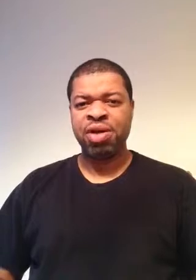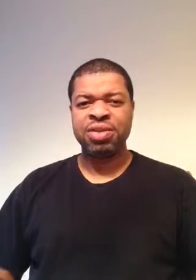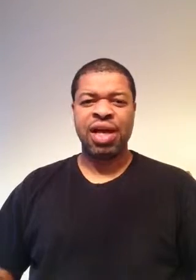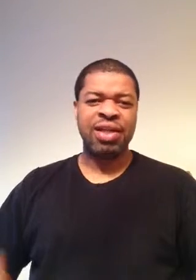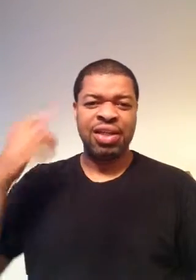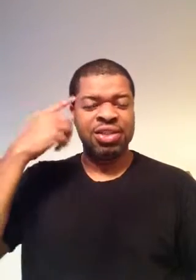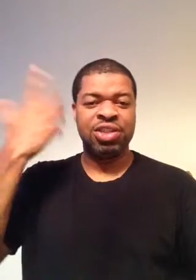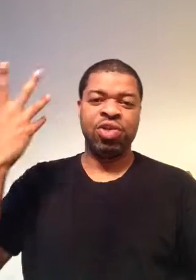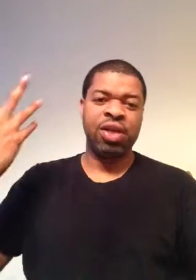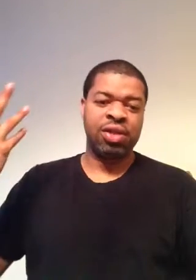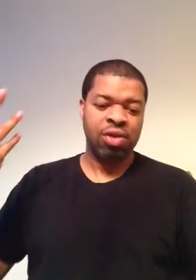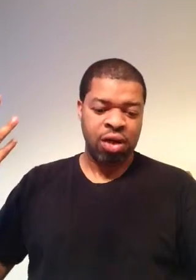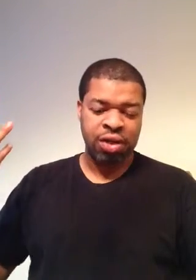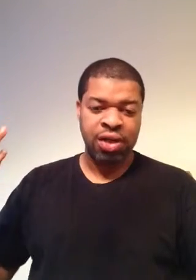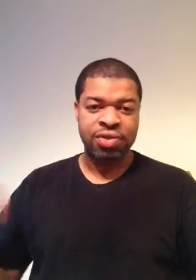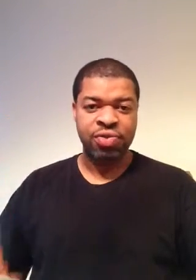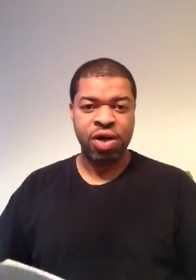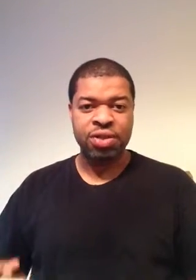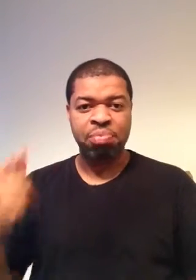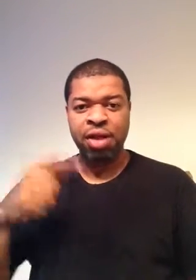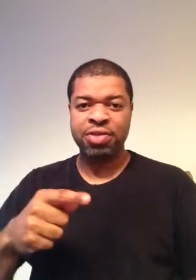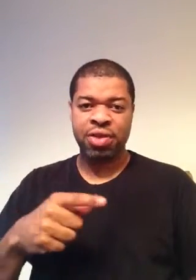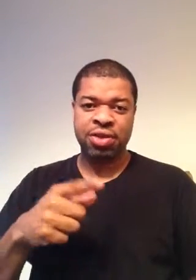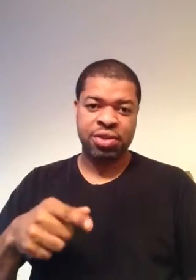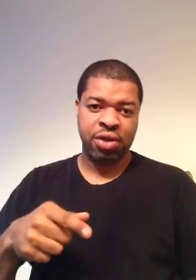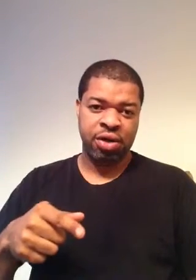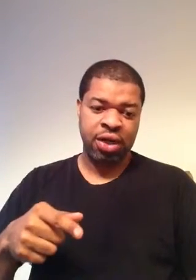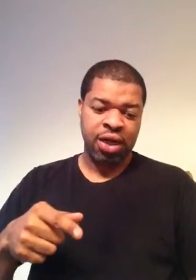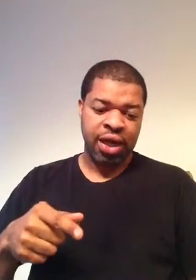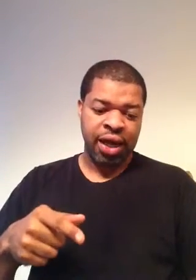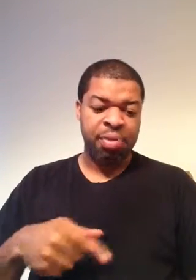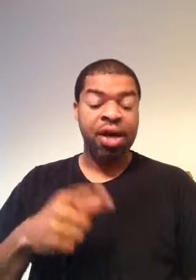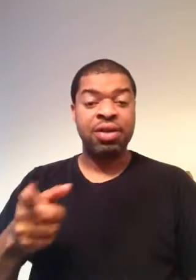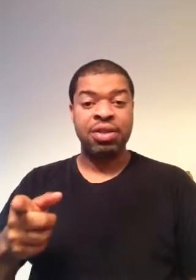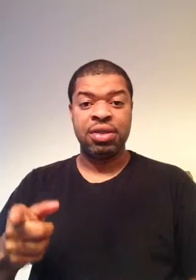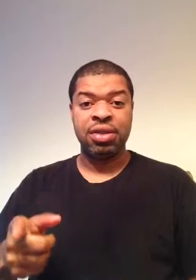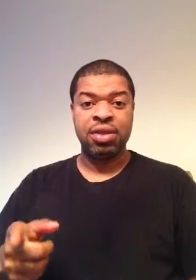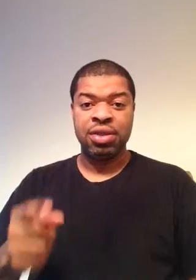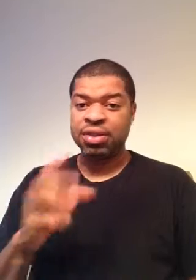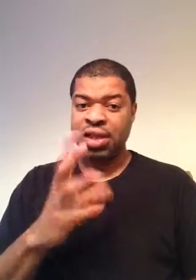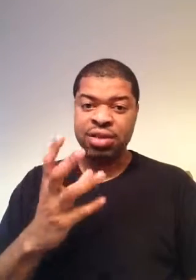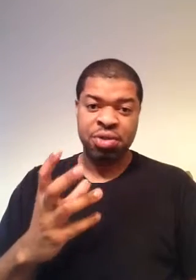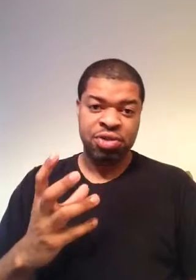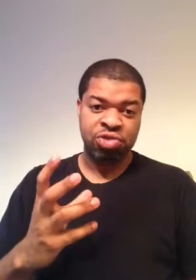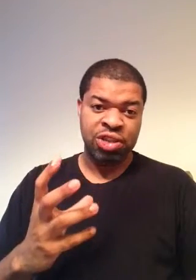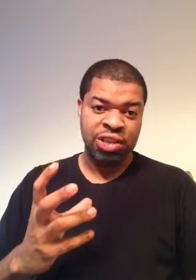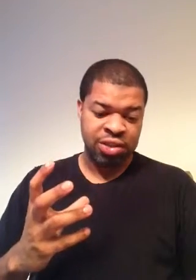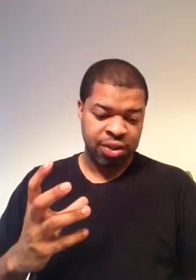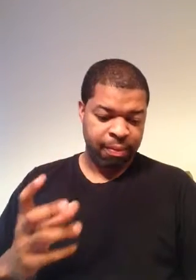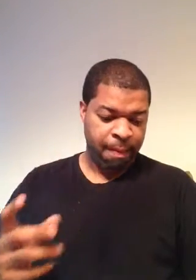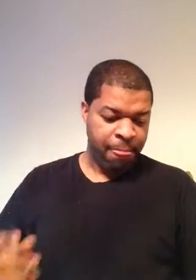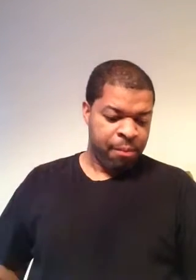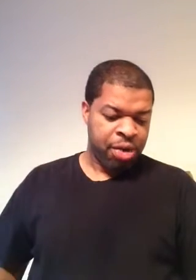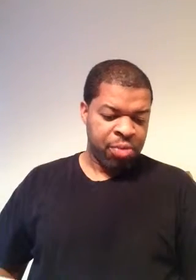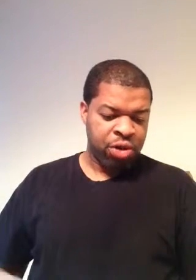because it just triggered a thought as far as mothers are concerned and parenting. This thing has been strategic, but I'm going to